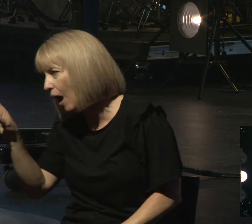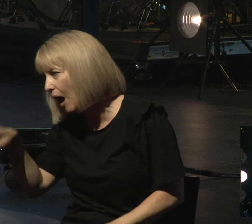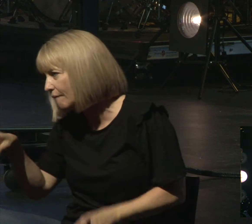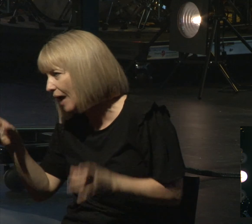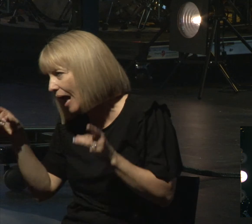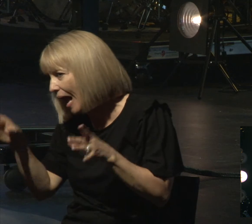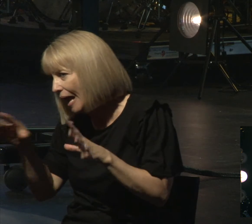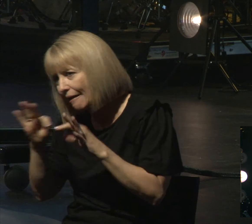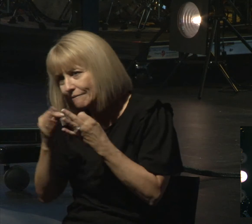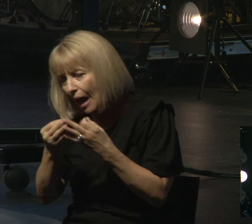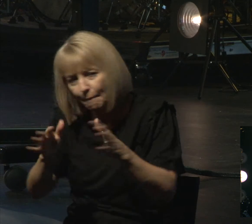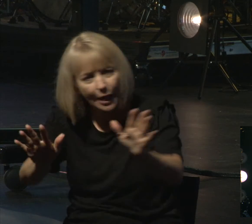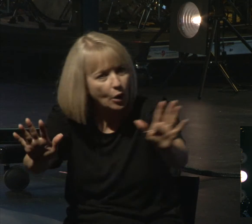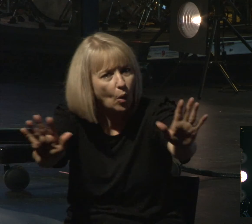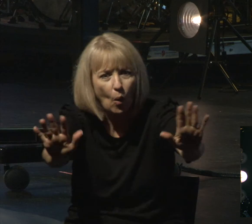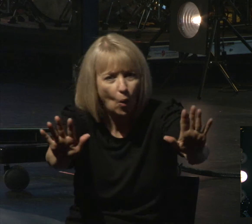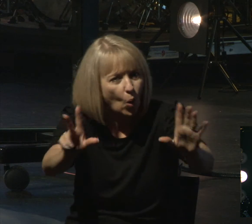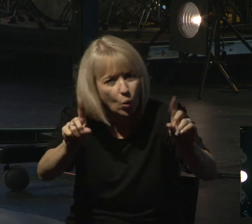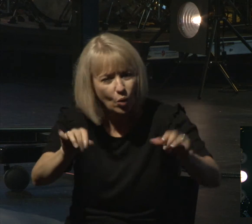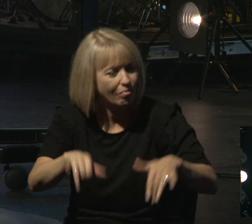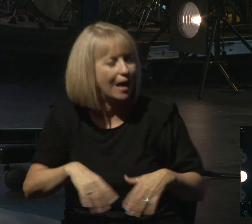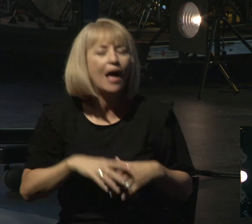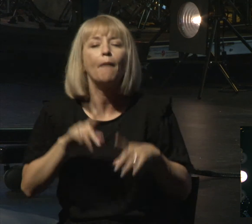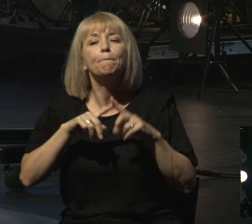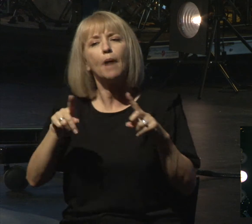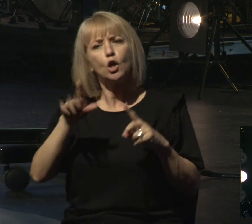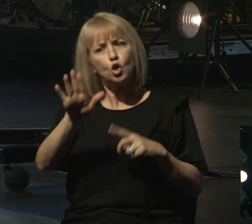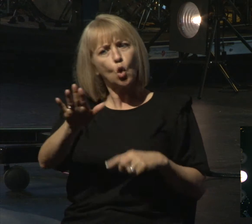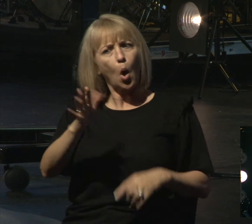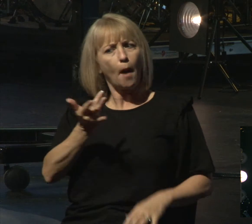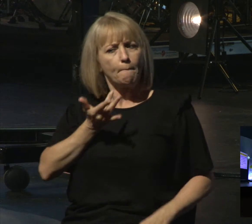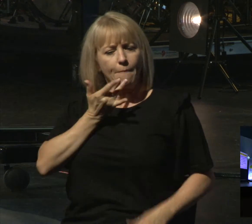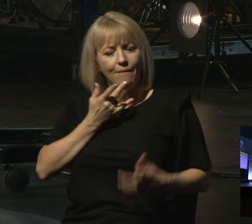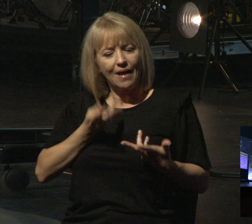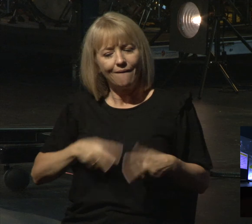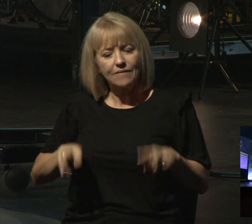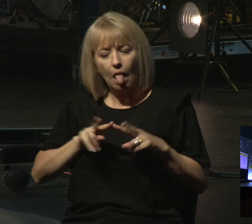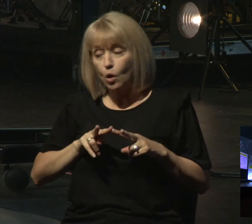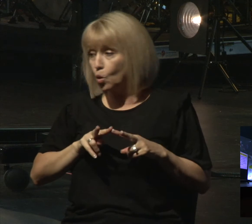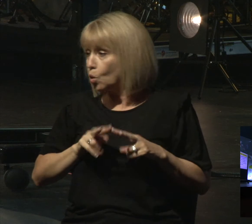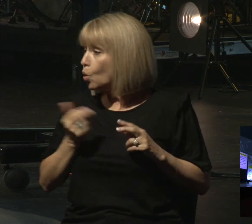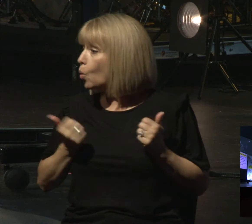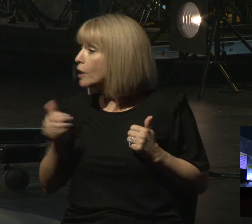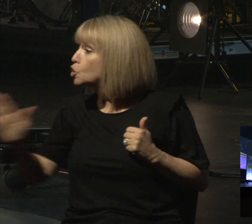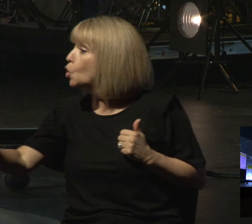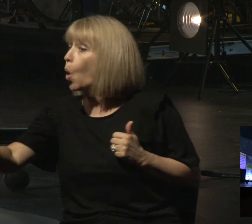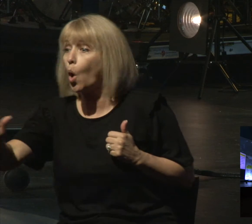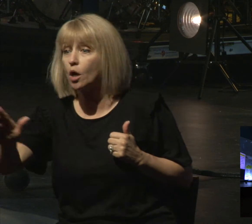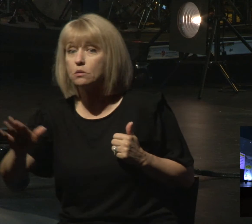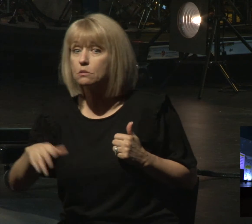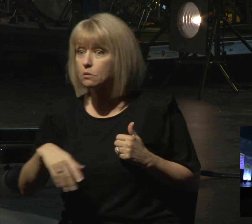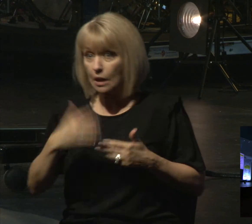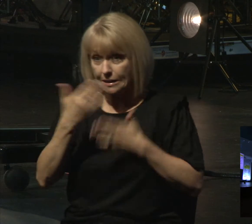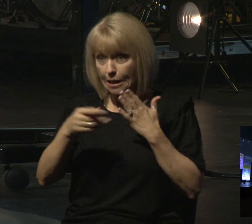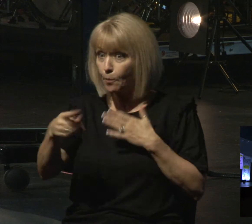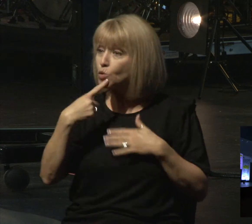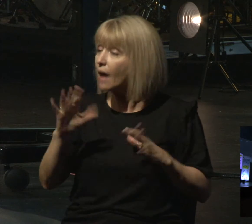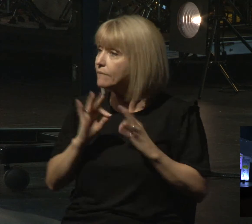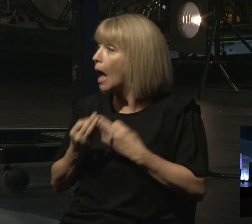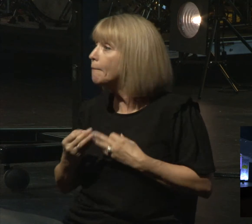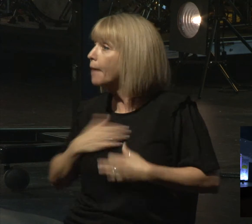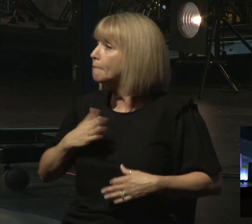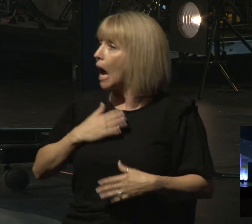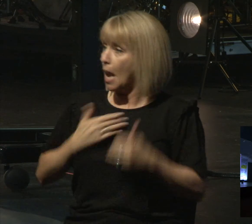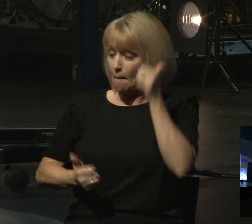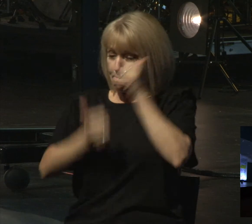to consider what is the thing in your life that you value the most. For a Jewish context, it was family, and for some of us, it's family still, that